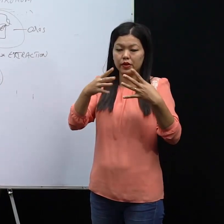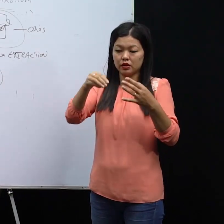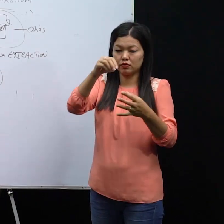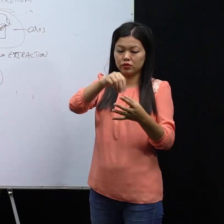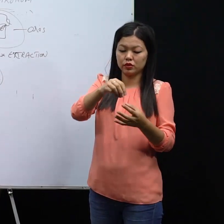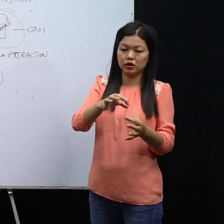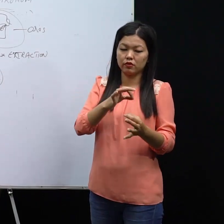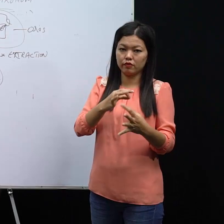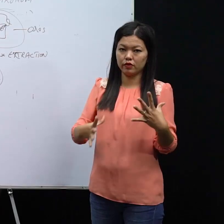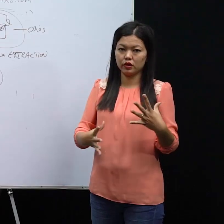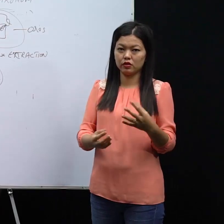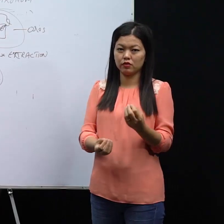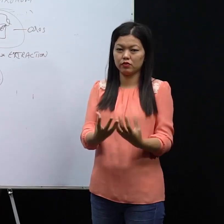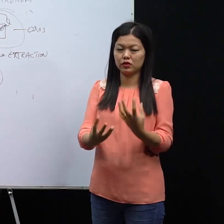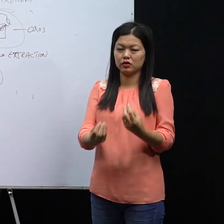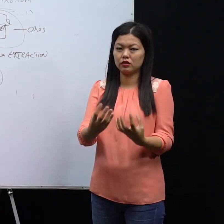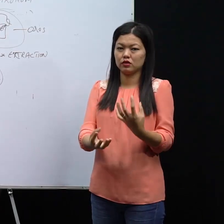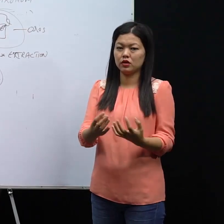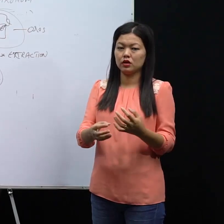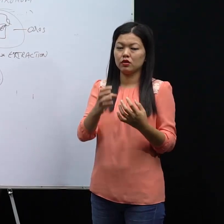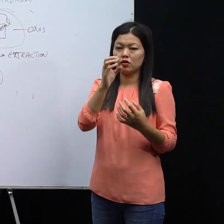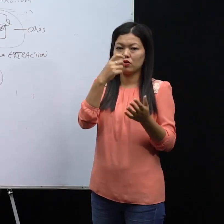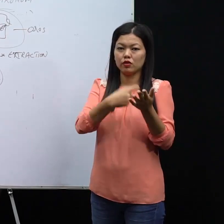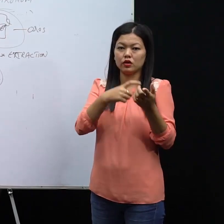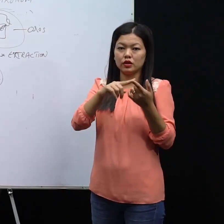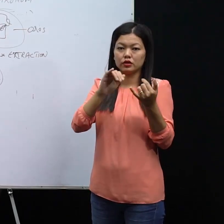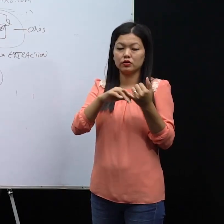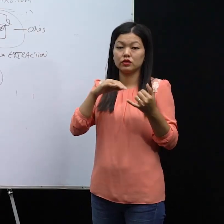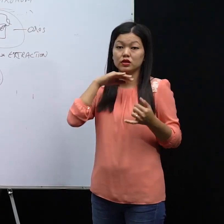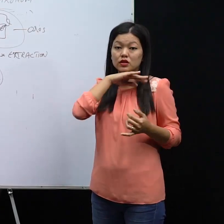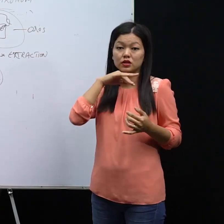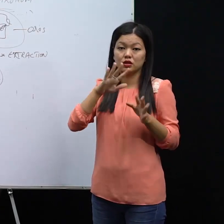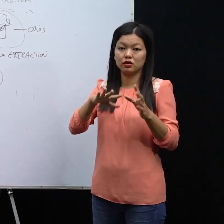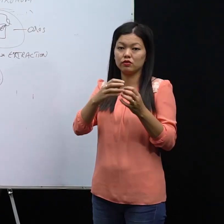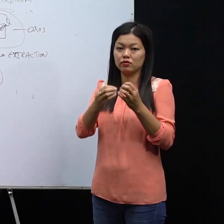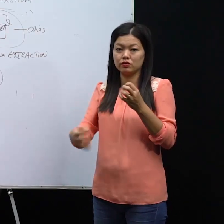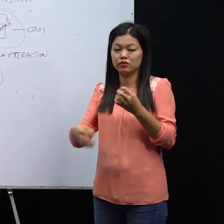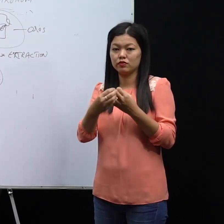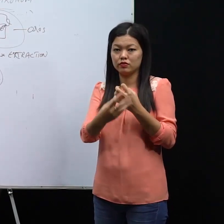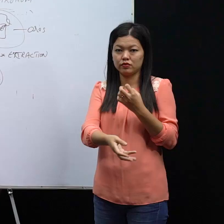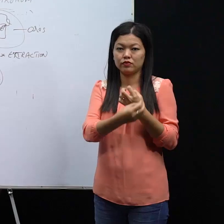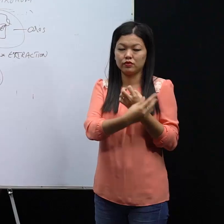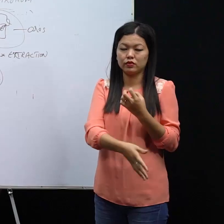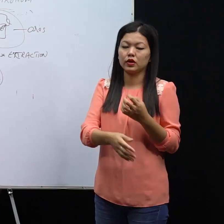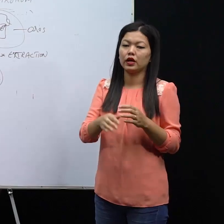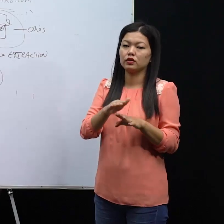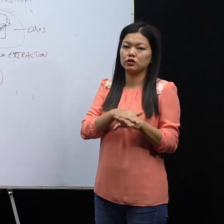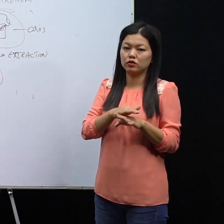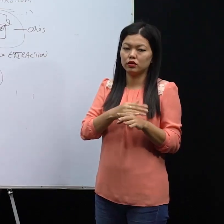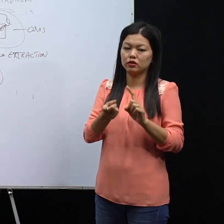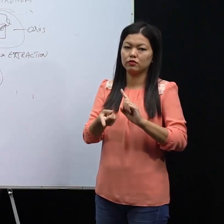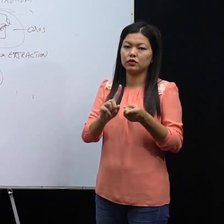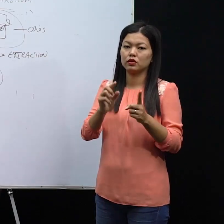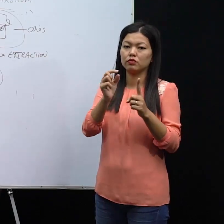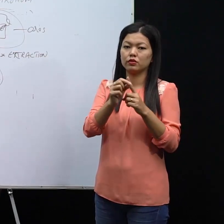has to be refined. That's how we get the metal. Okay, so the metal that we see everywhere, they are all the